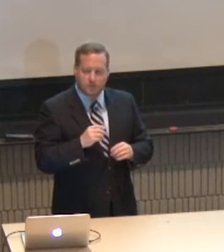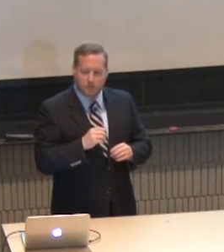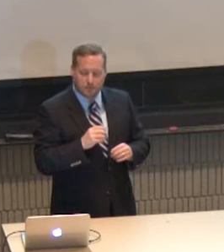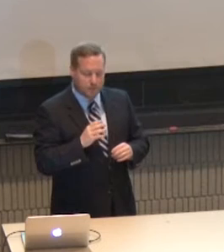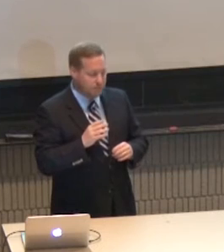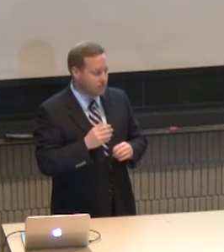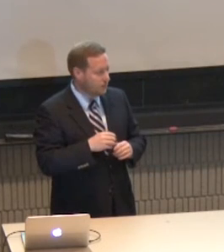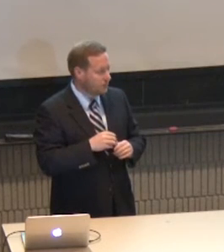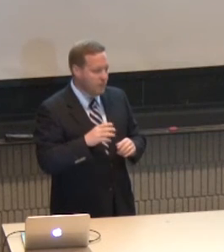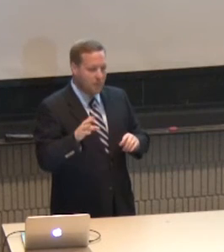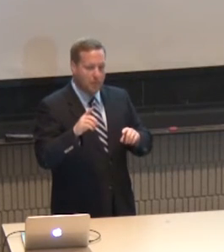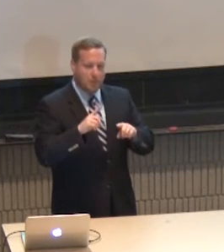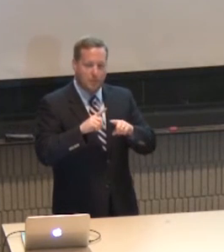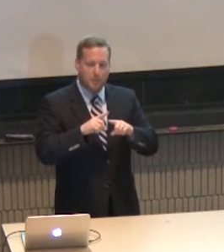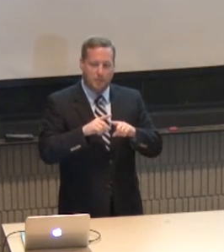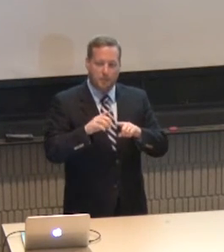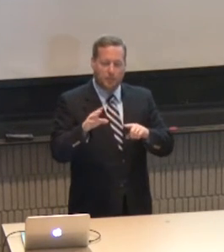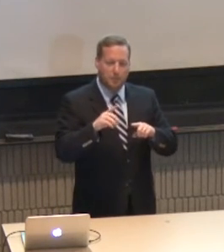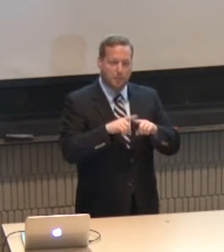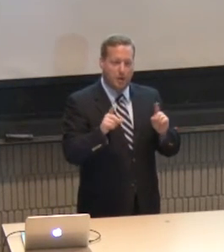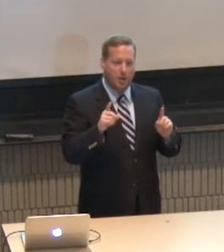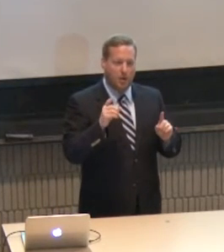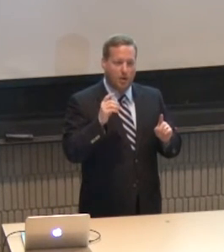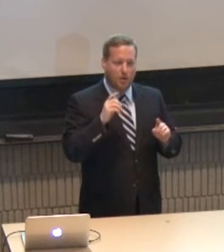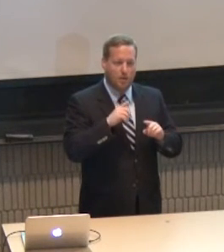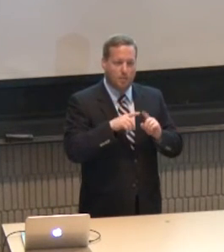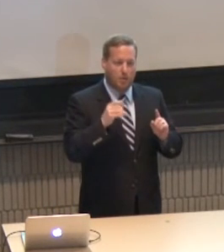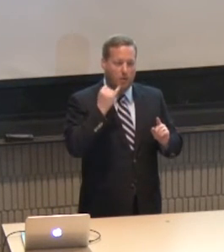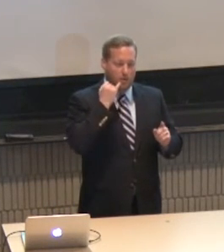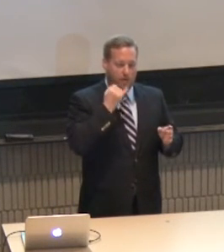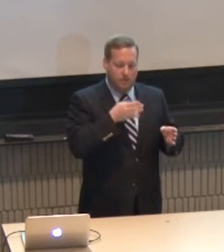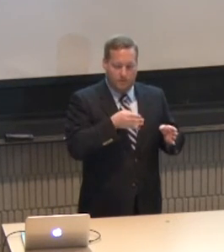successful. And to add a second language. But